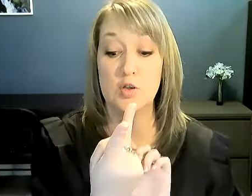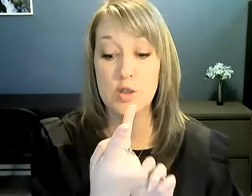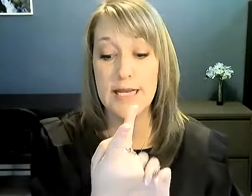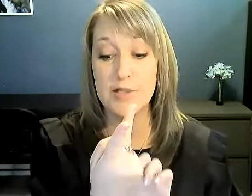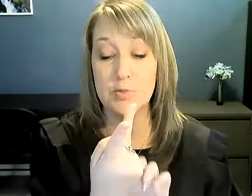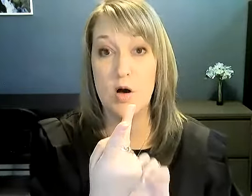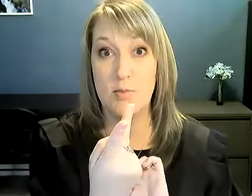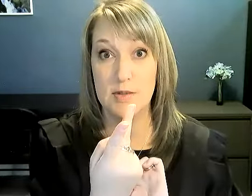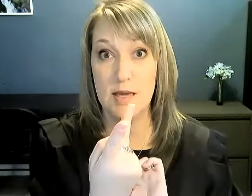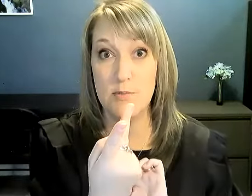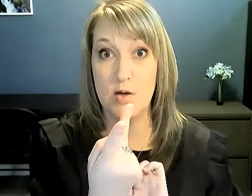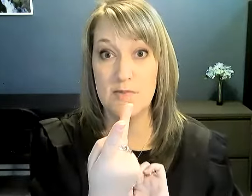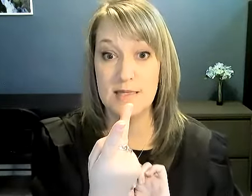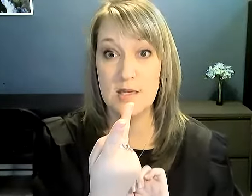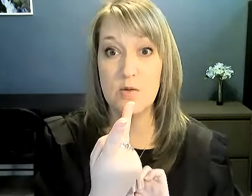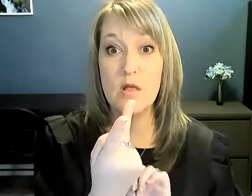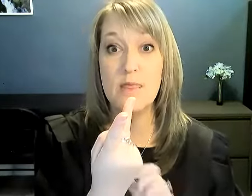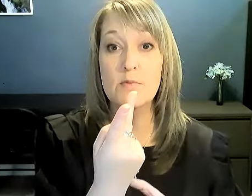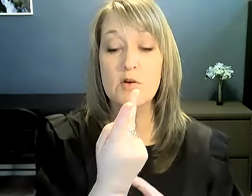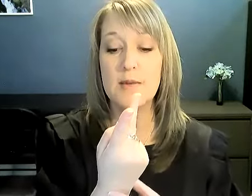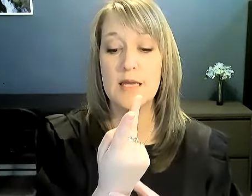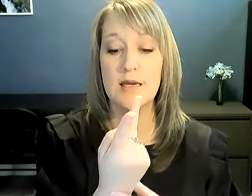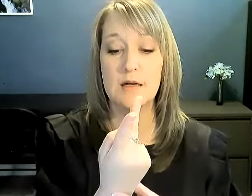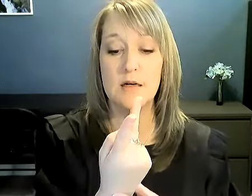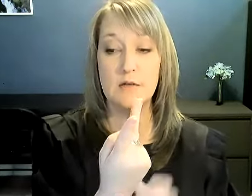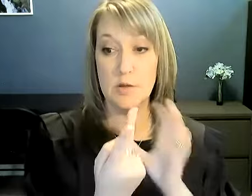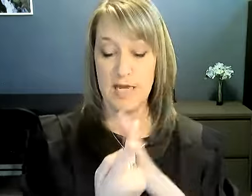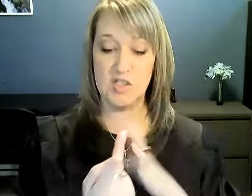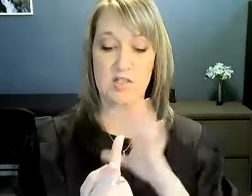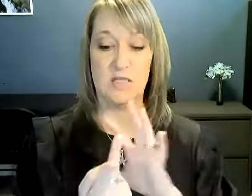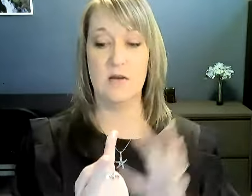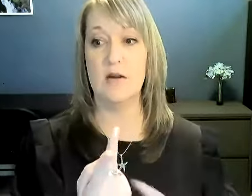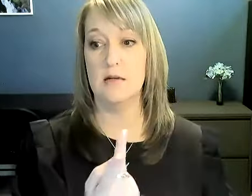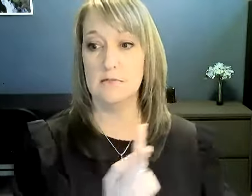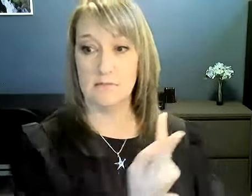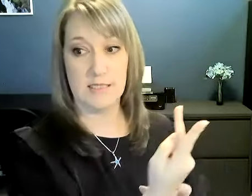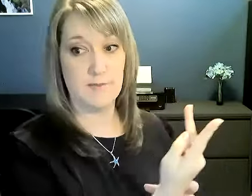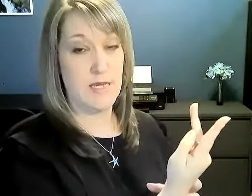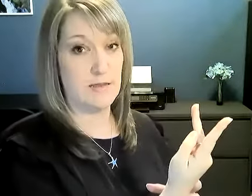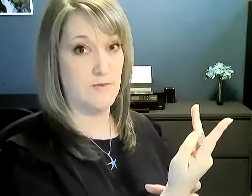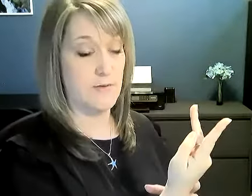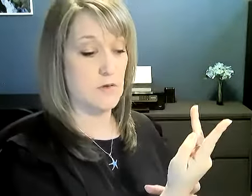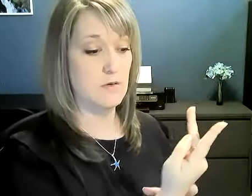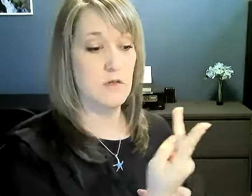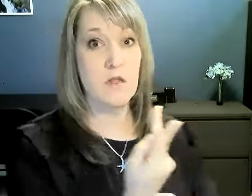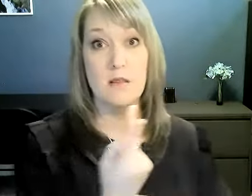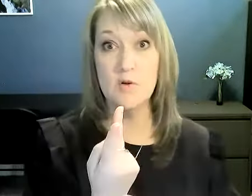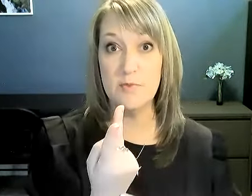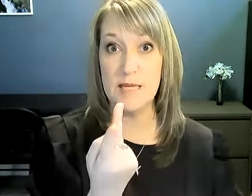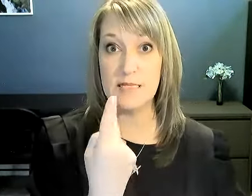looking at your palm, okay? Palm facing you. The movement here, the location is just kind of right here in space in front of you. The movement is